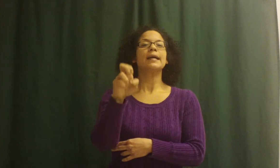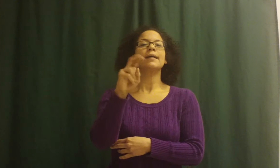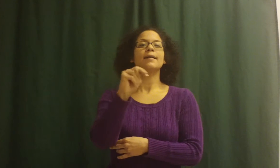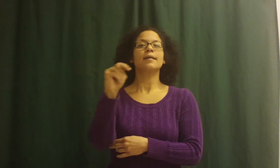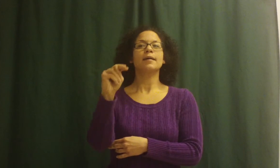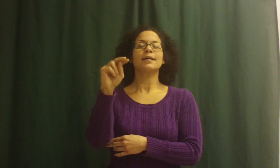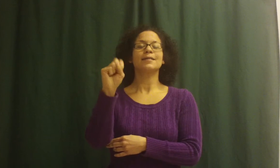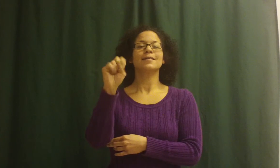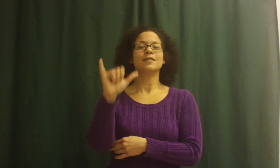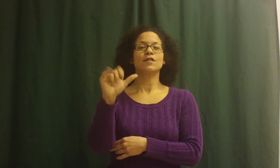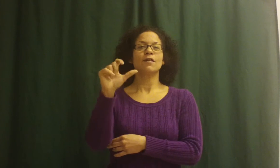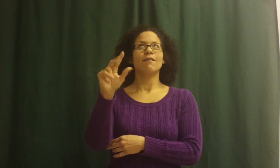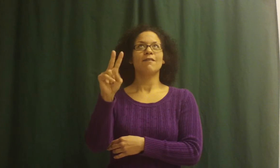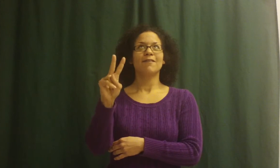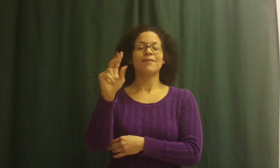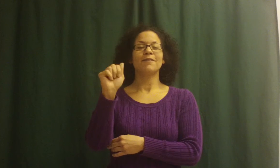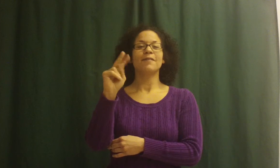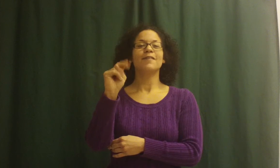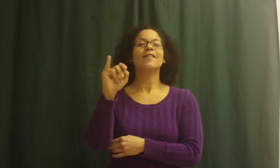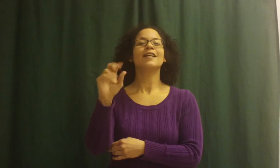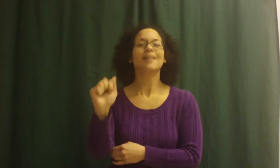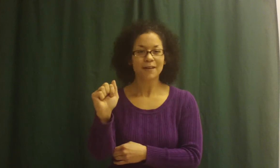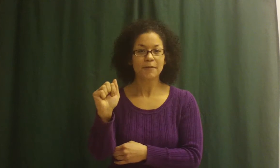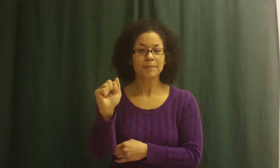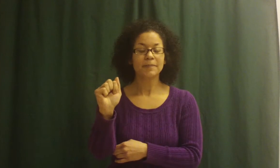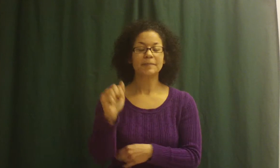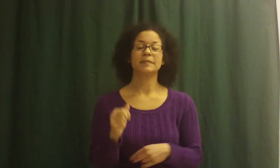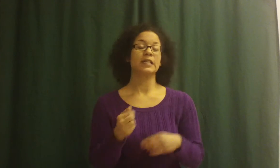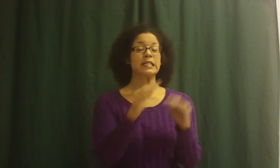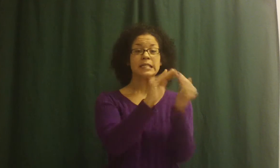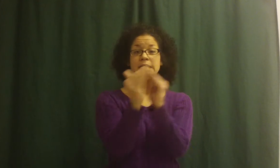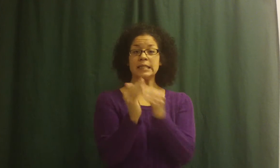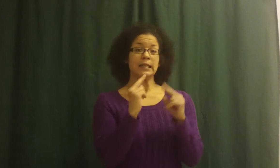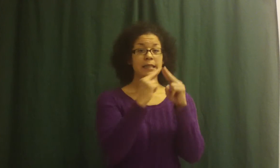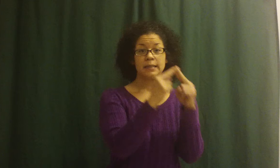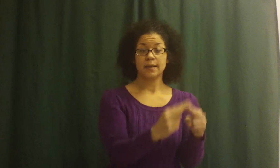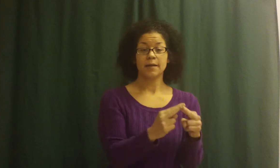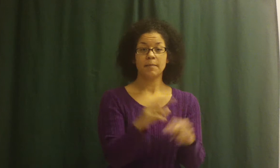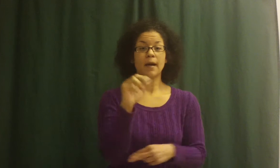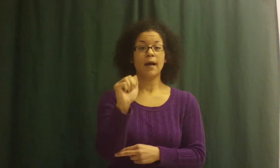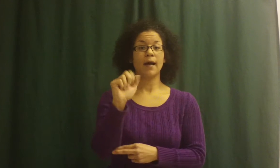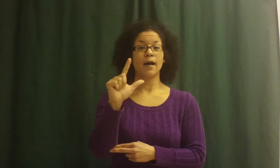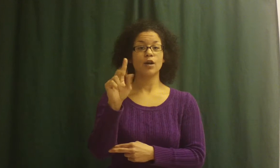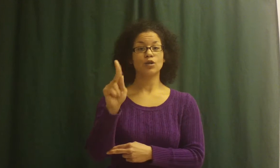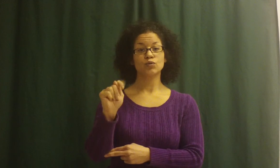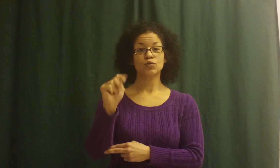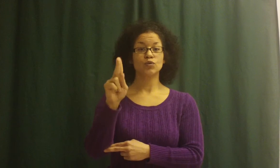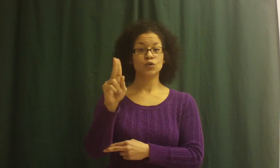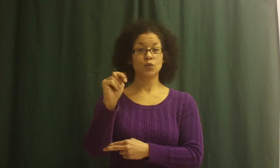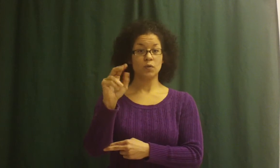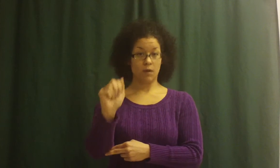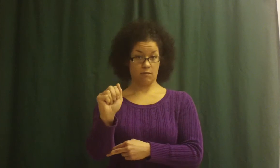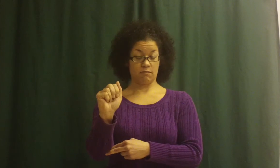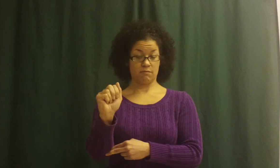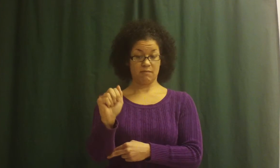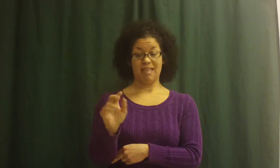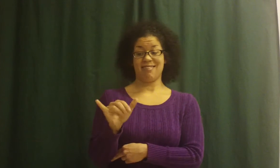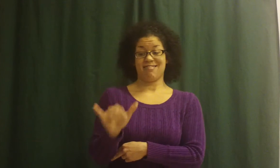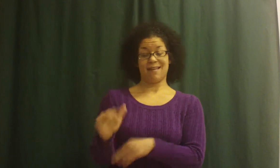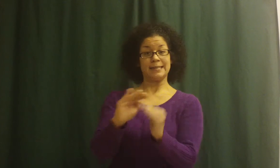Altoona was an interesting town in that it was built around rail yards, and it